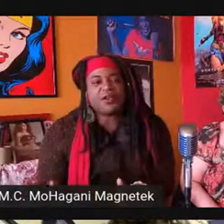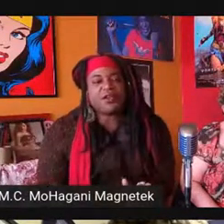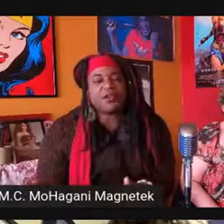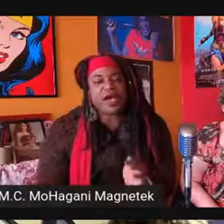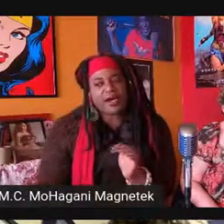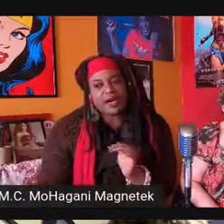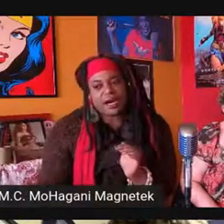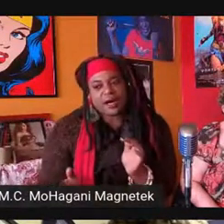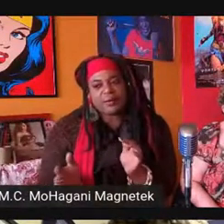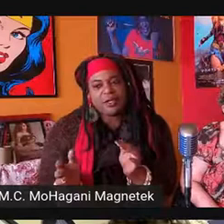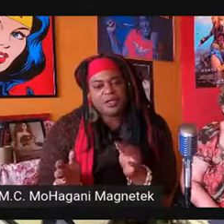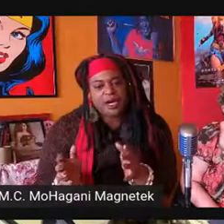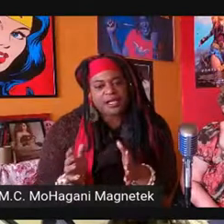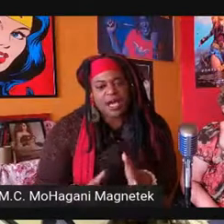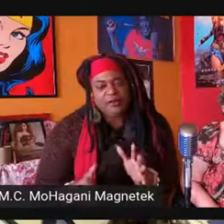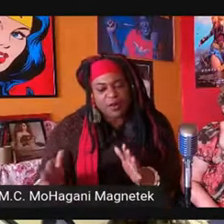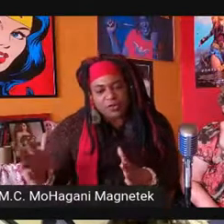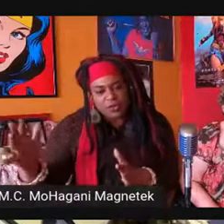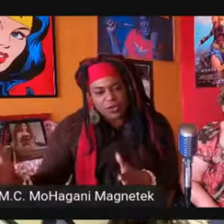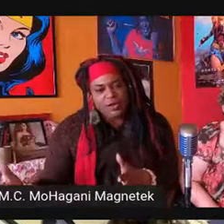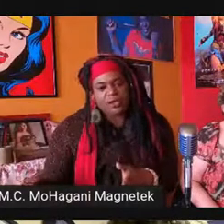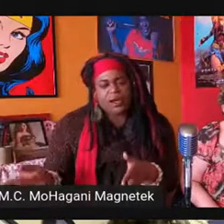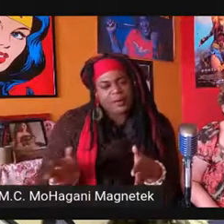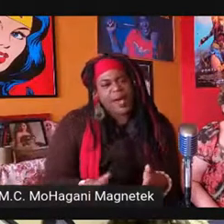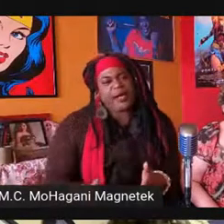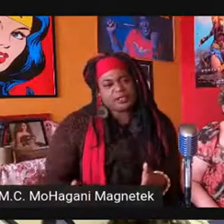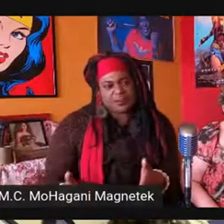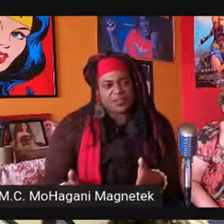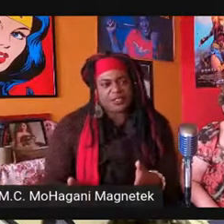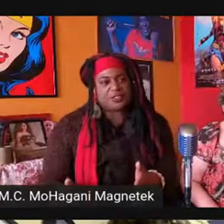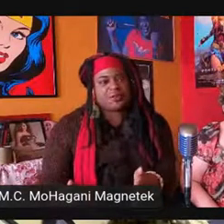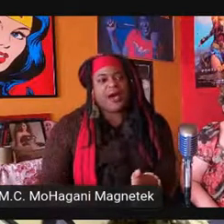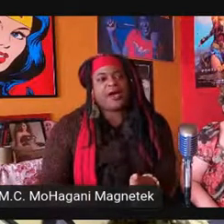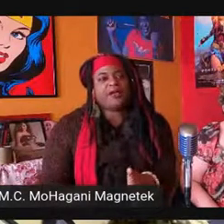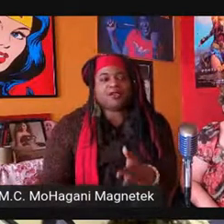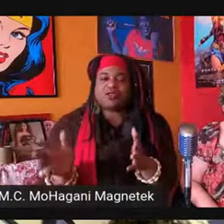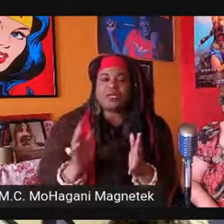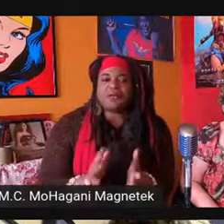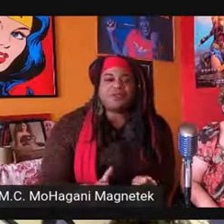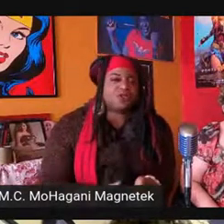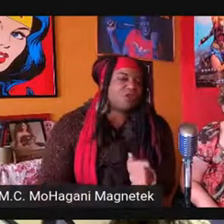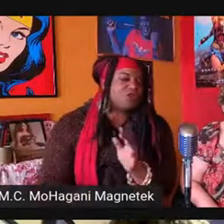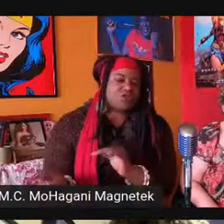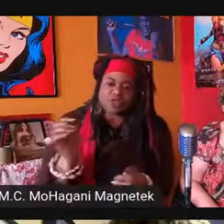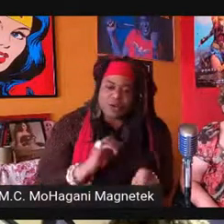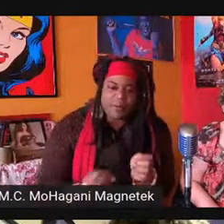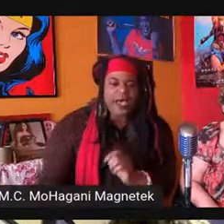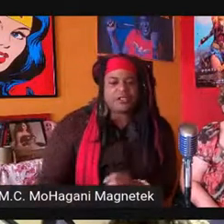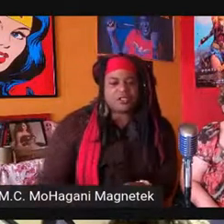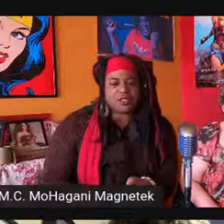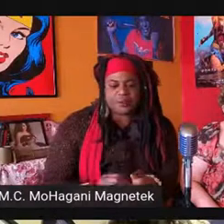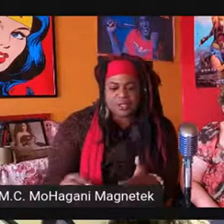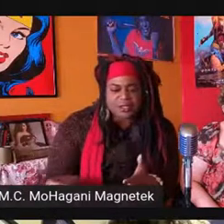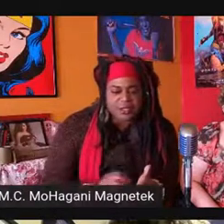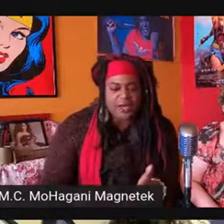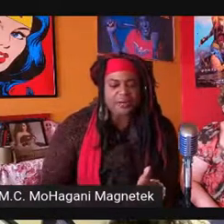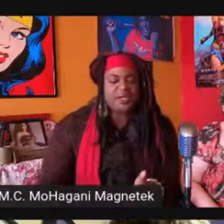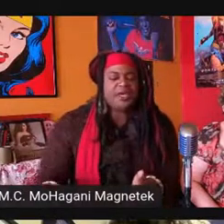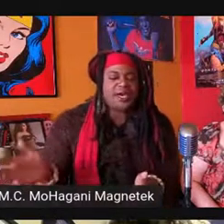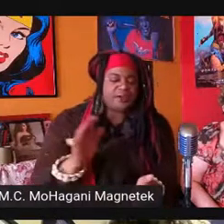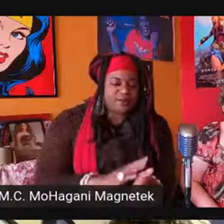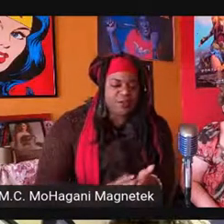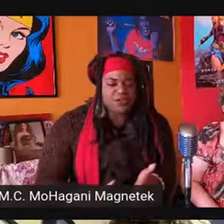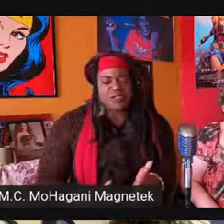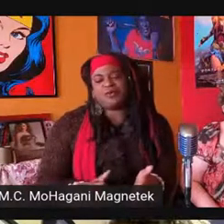I've learned, like, as life goes on, you come back to pieces, right? You know, you keep your journals and you go back to them and you look at